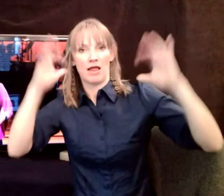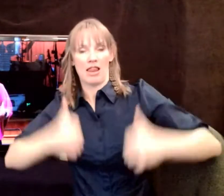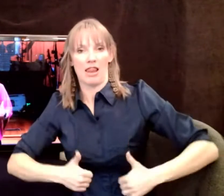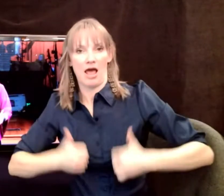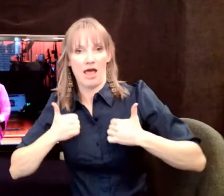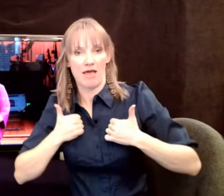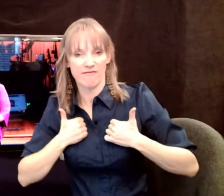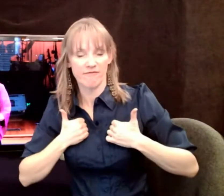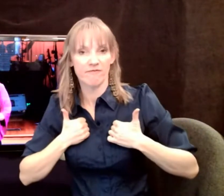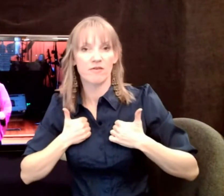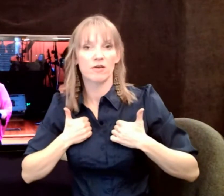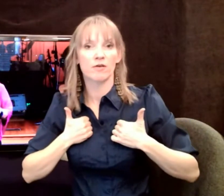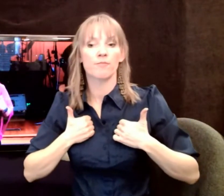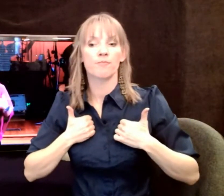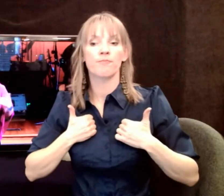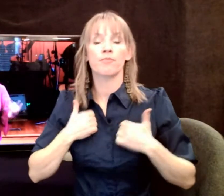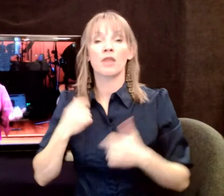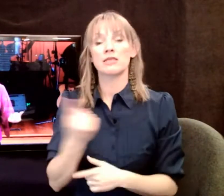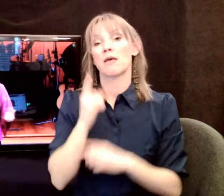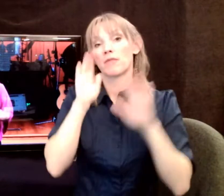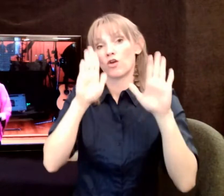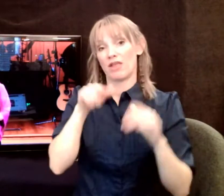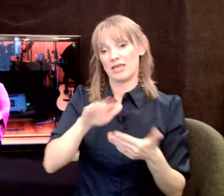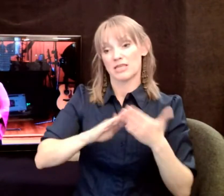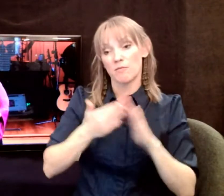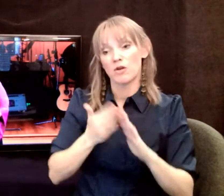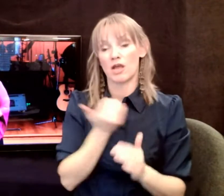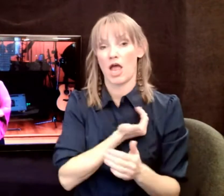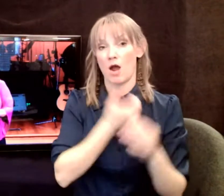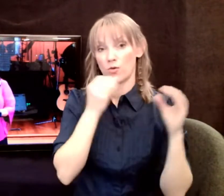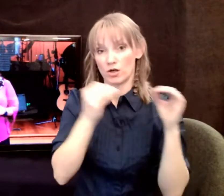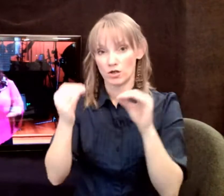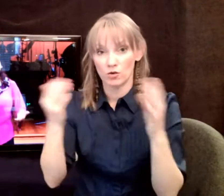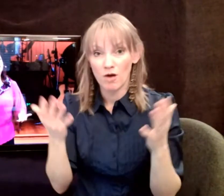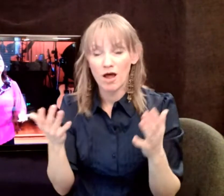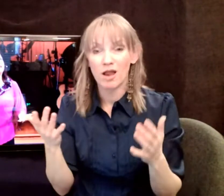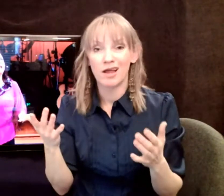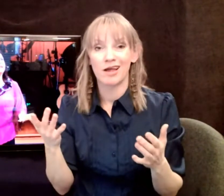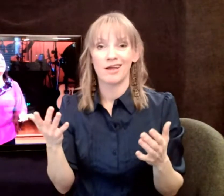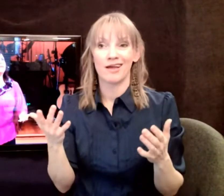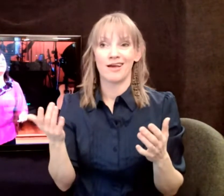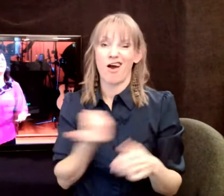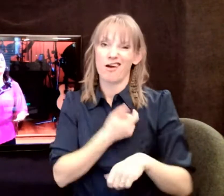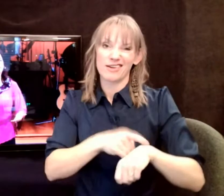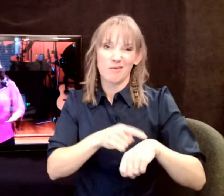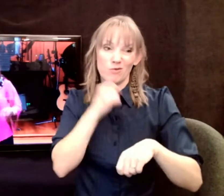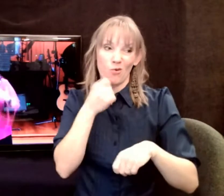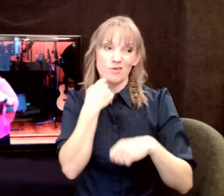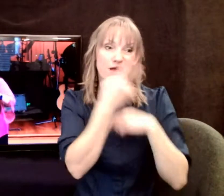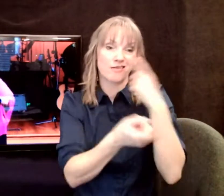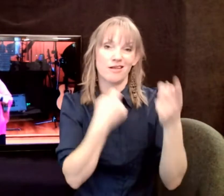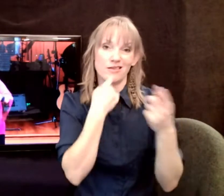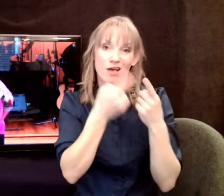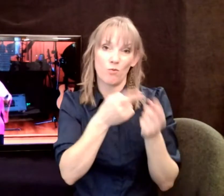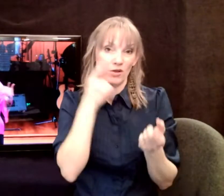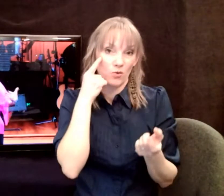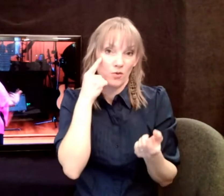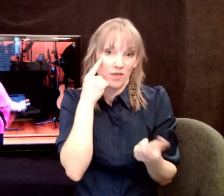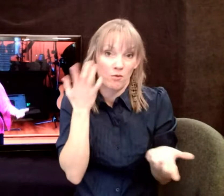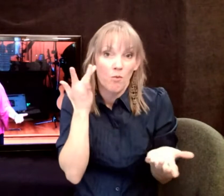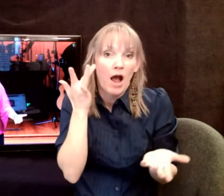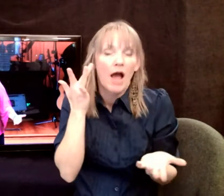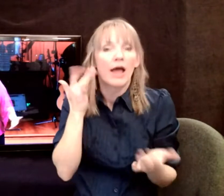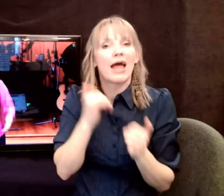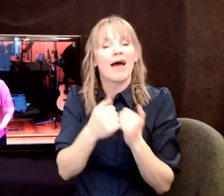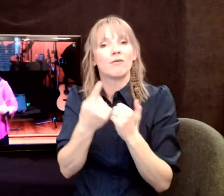one of the great things about this community and our teaching is that we don't spend a lot of time telling people what to think because we believe that everyone has a